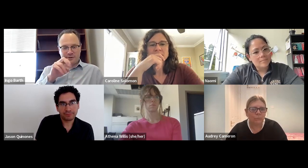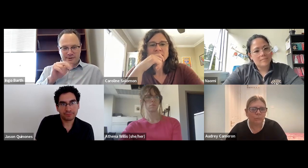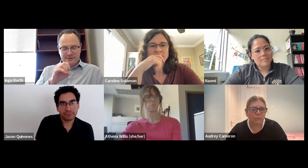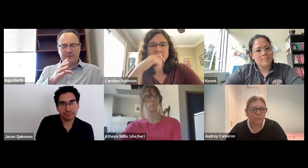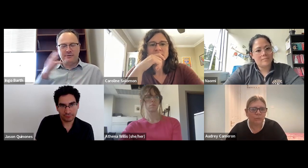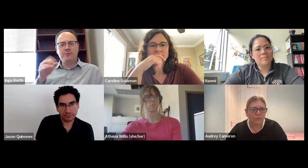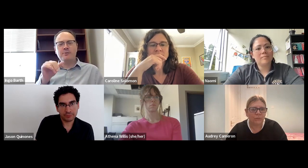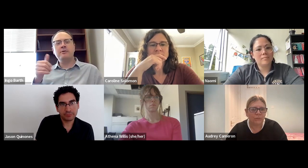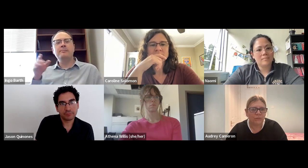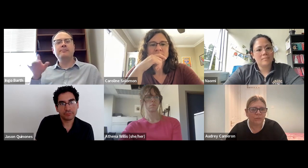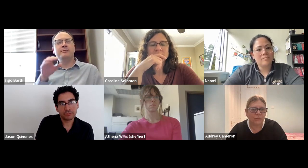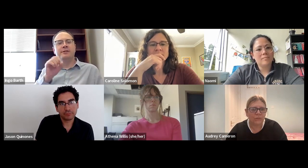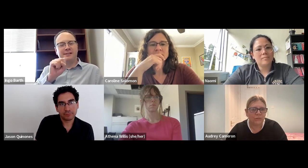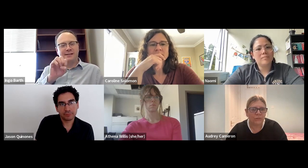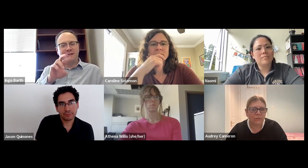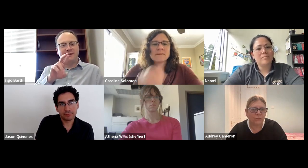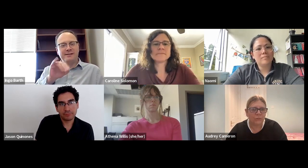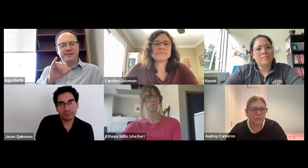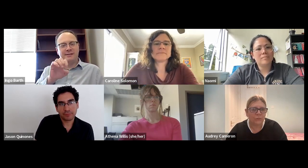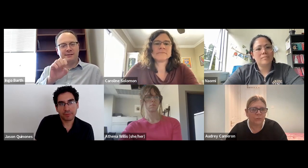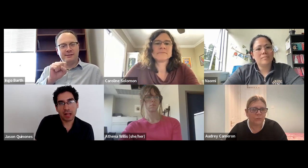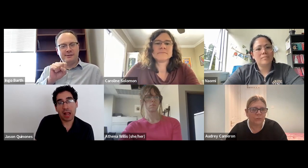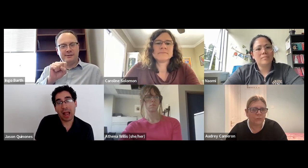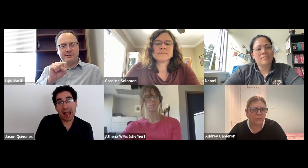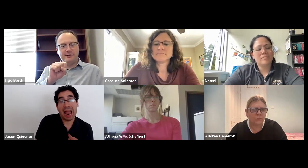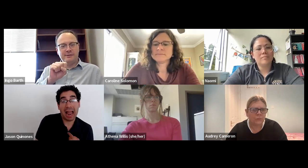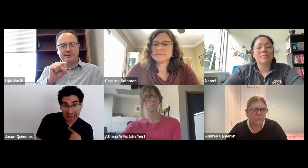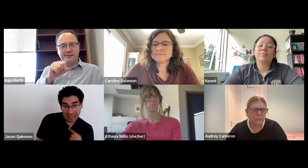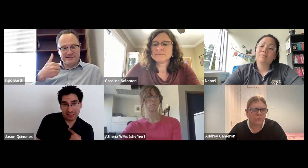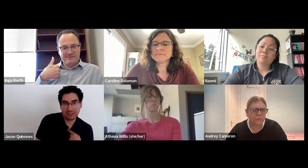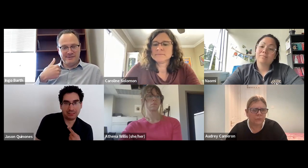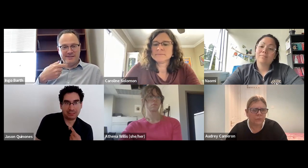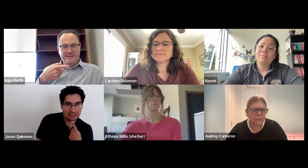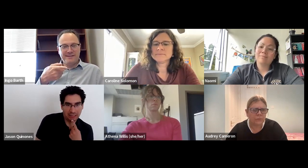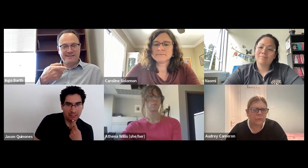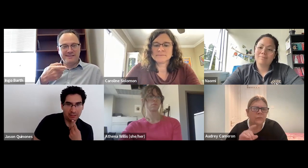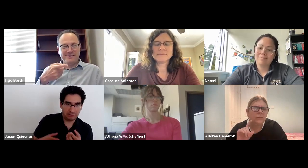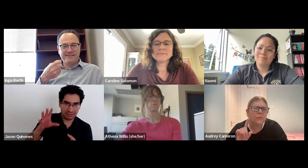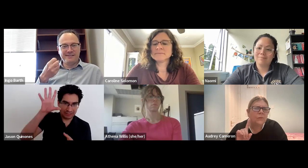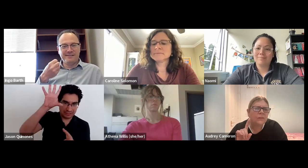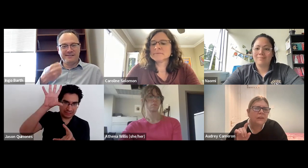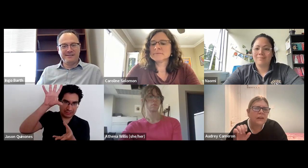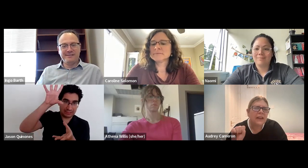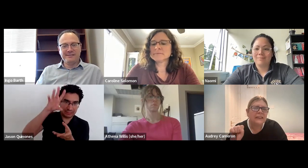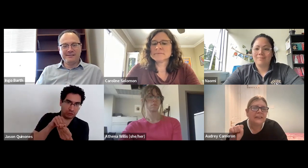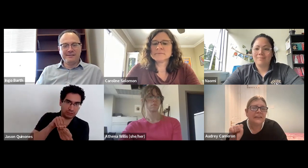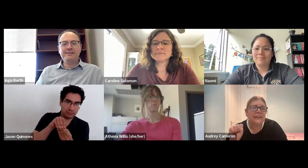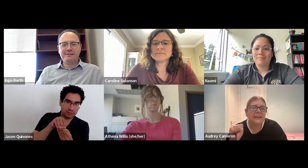So a question in math, sequence, but then also about series. How would you differentiate those? What I say